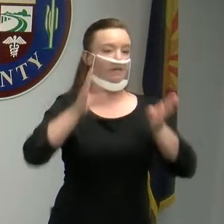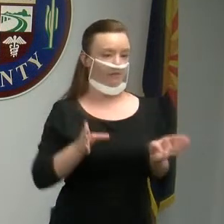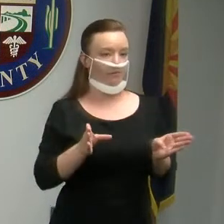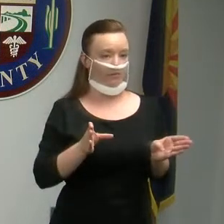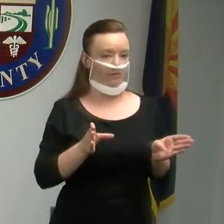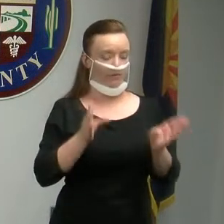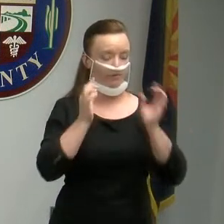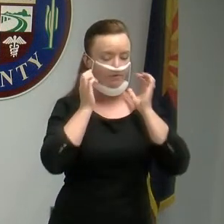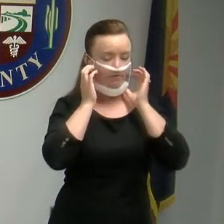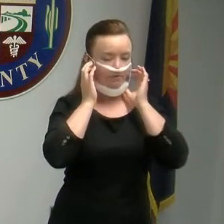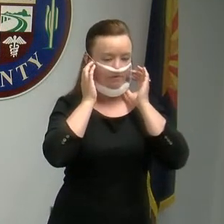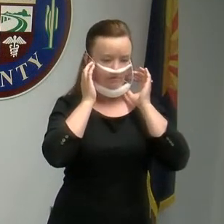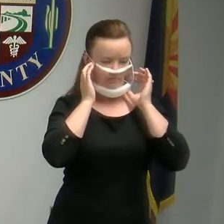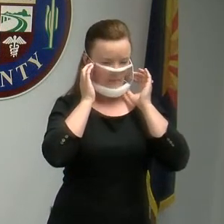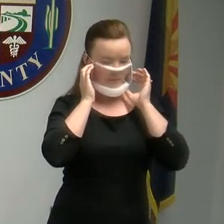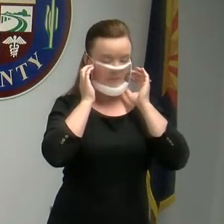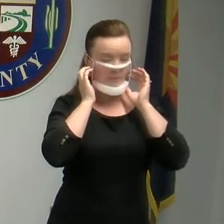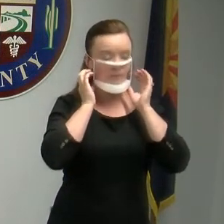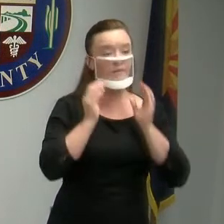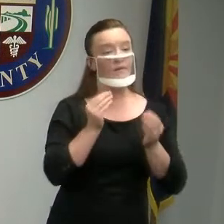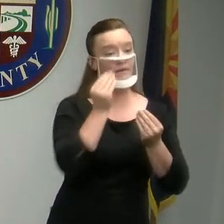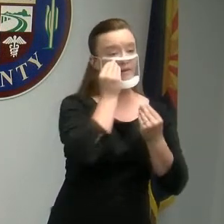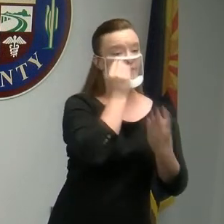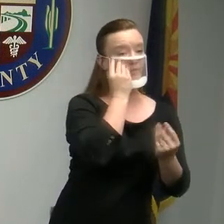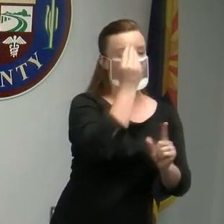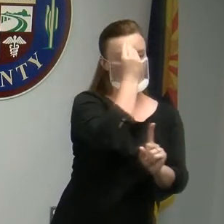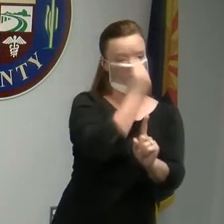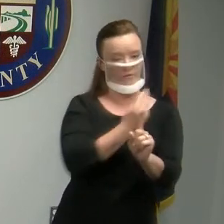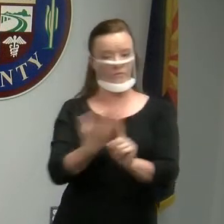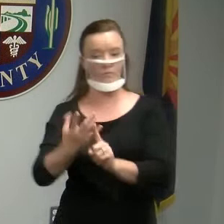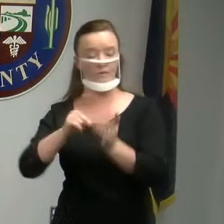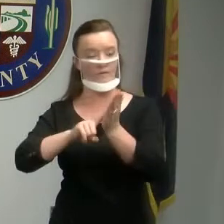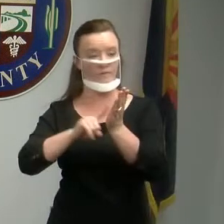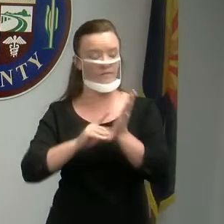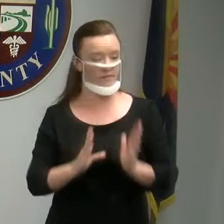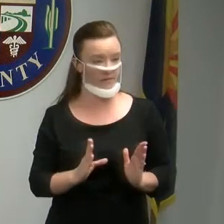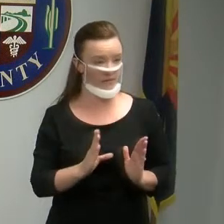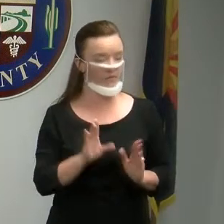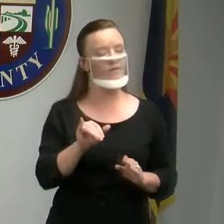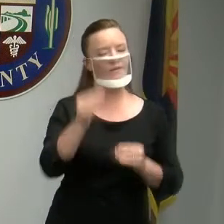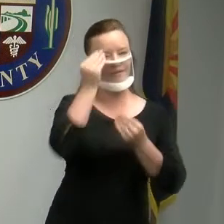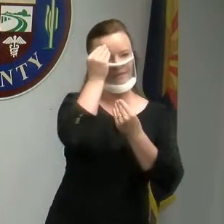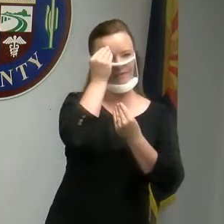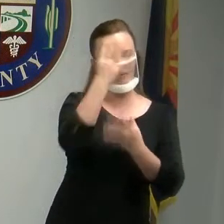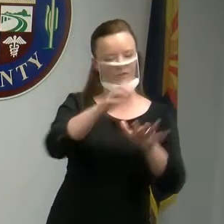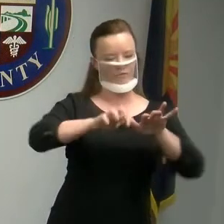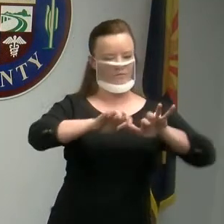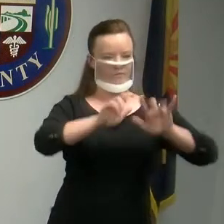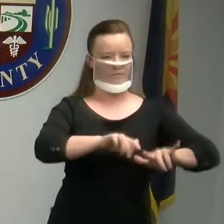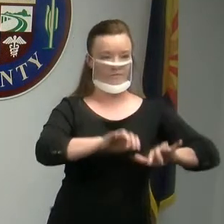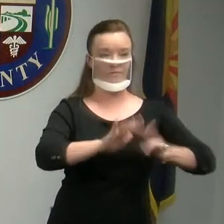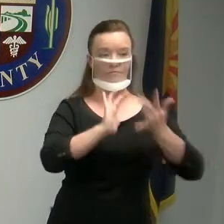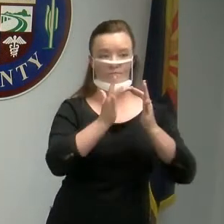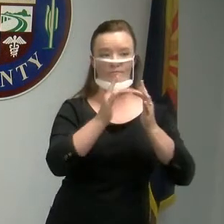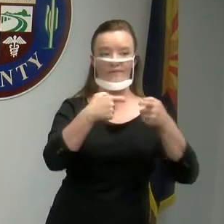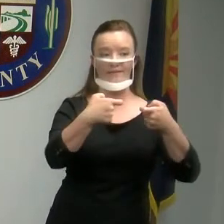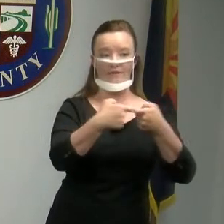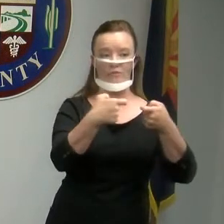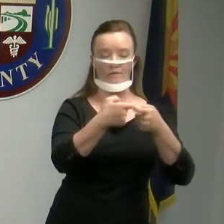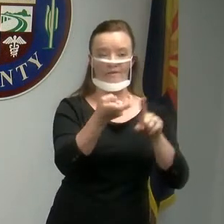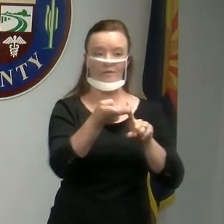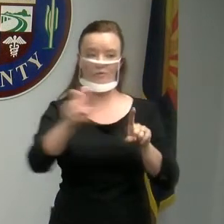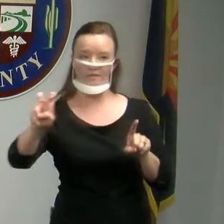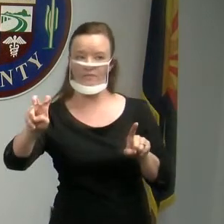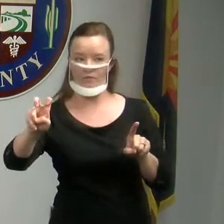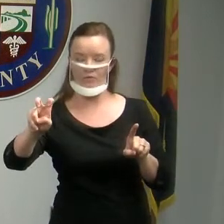case is given to the investigator, that information is electronically transferred. That's the contacts